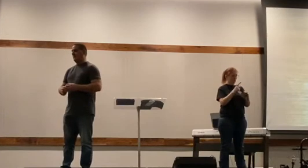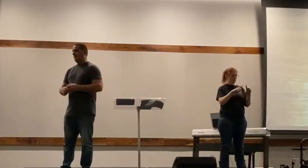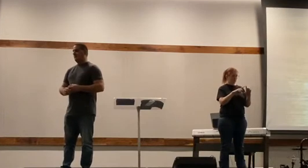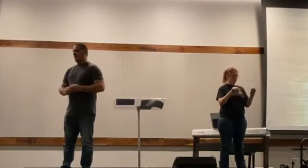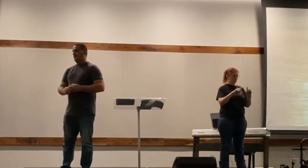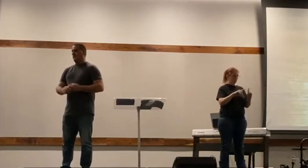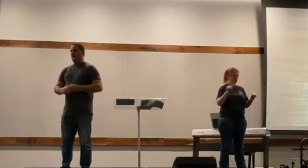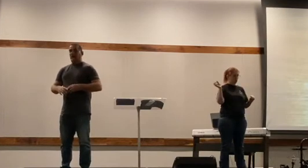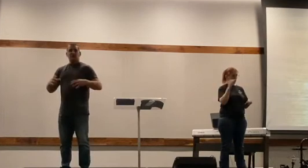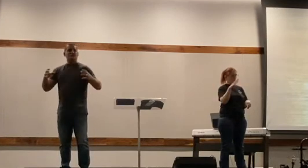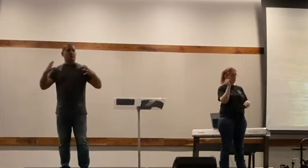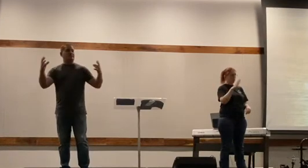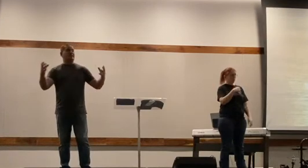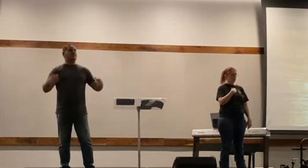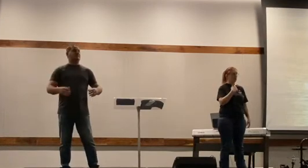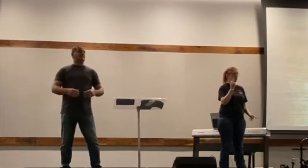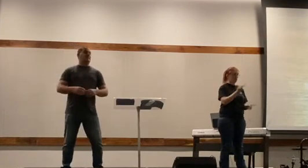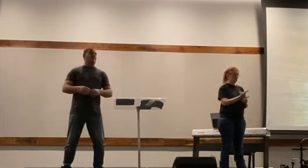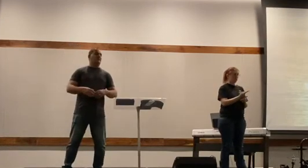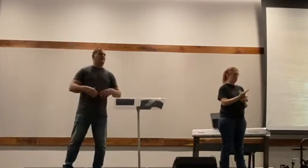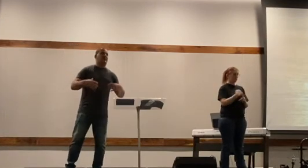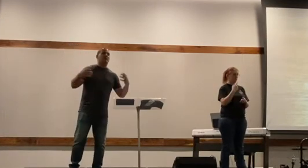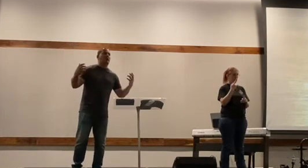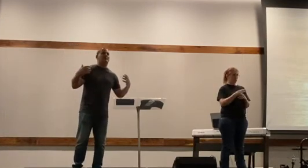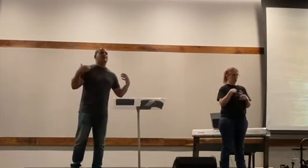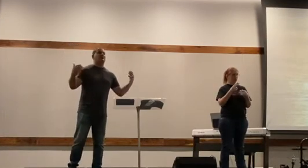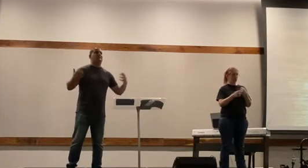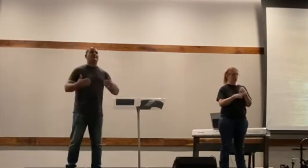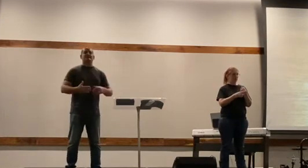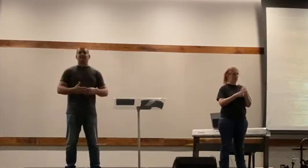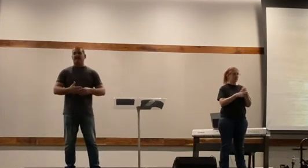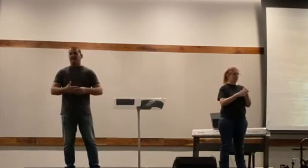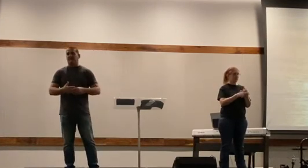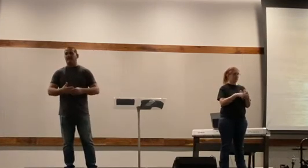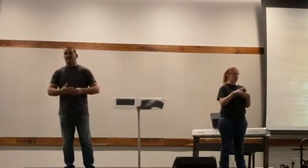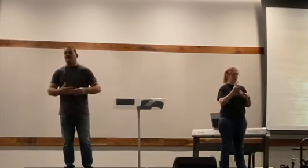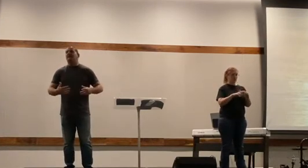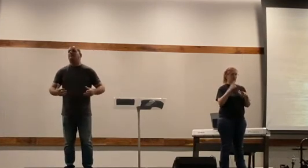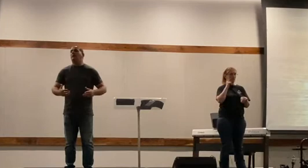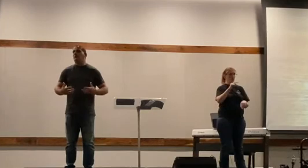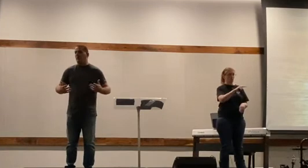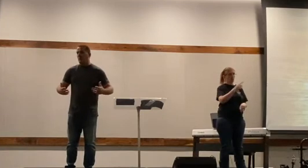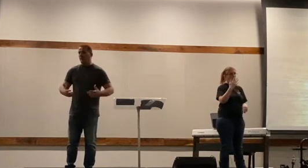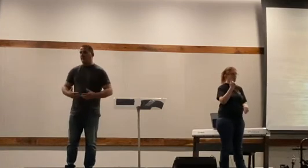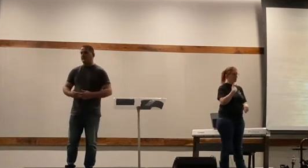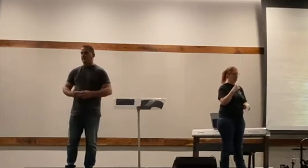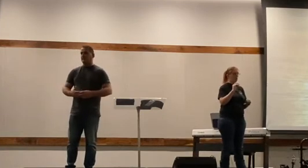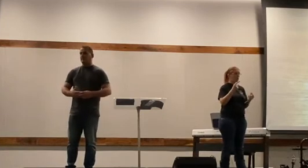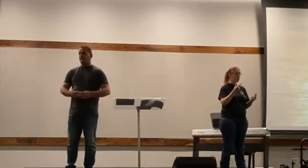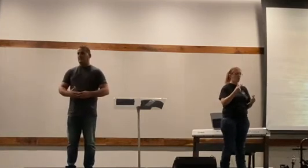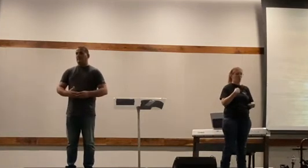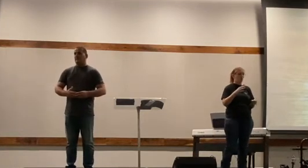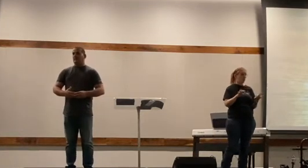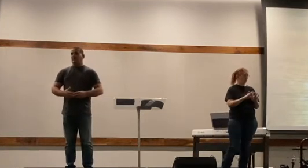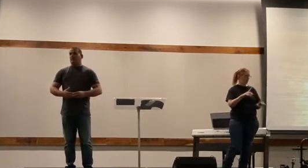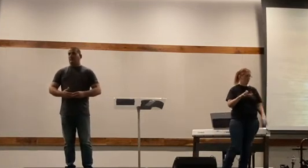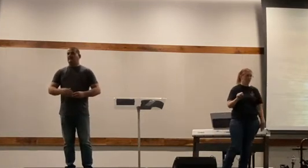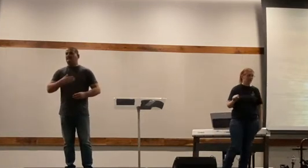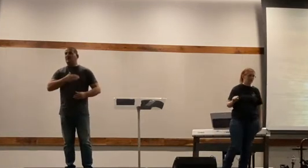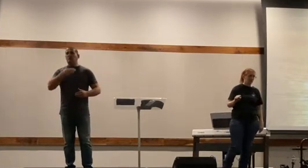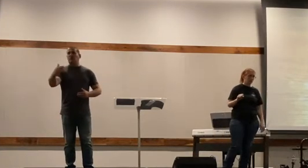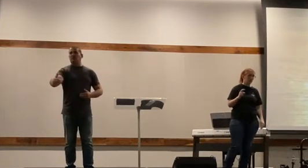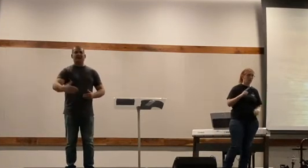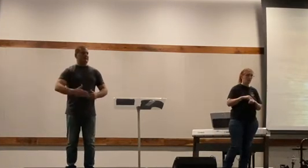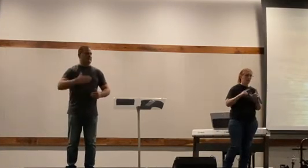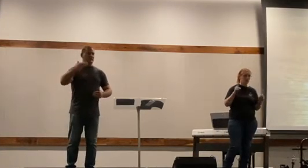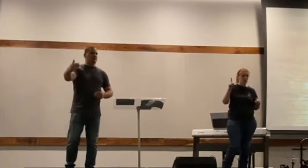me. And you said, we're saving a seat for you. He's like, no, you might as well give my seat up for me because I'm no good, I'm worthless. He said,